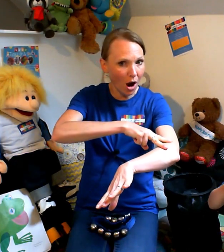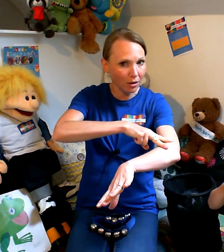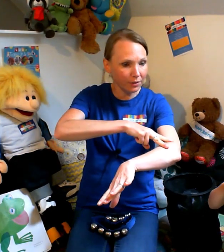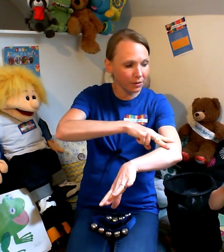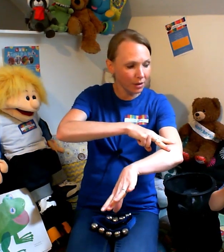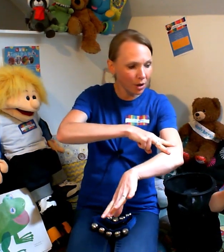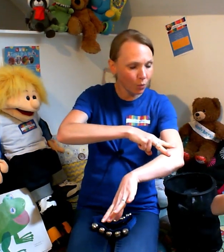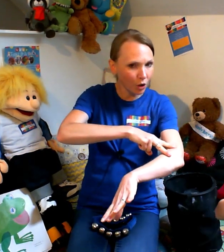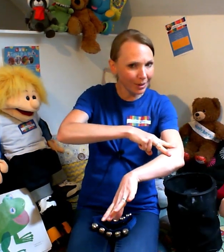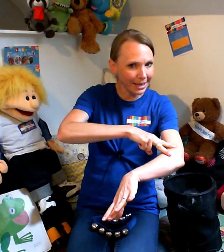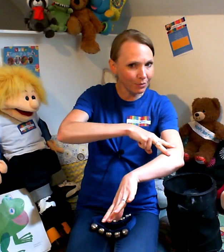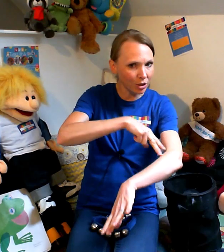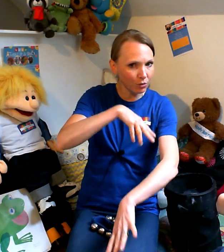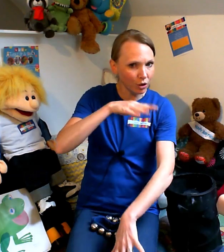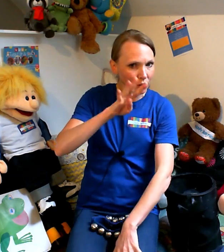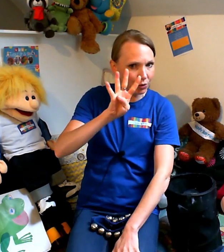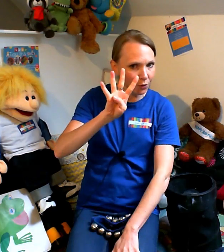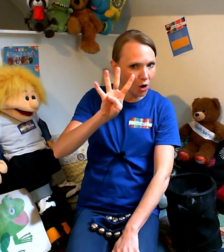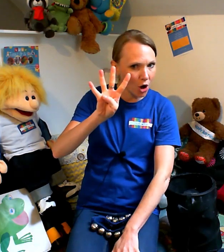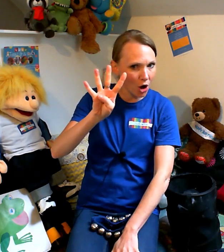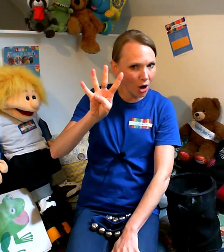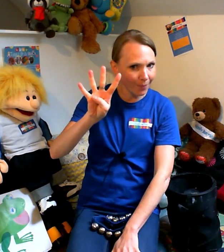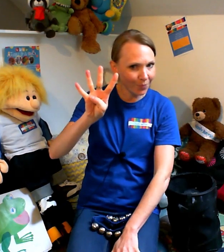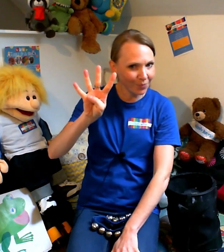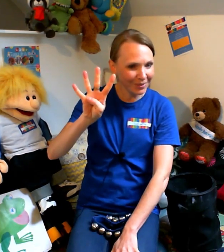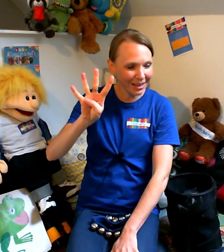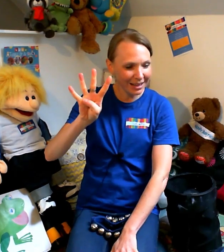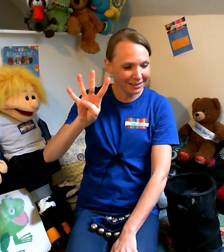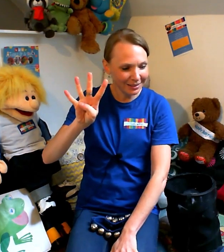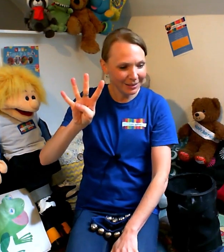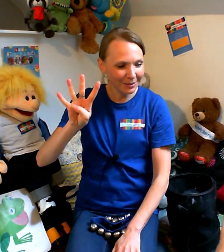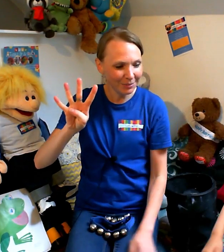frogs. What are we down to? Just four.